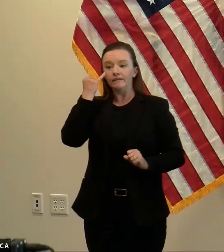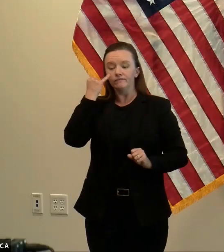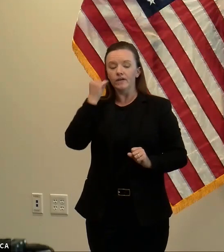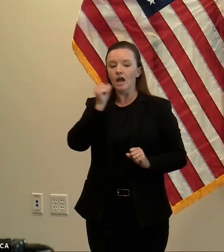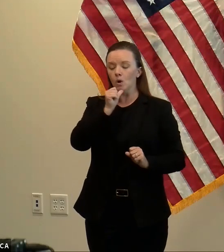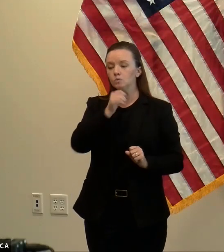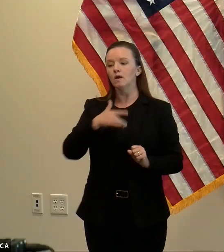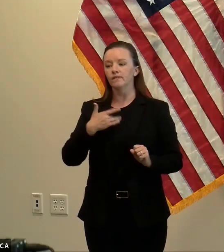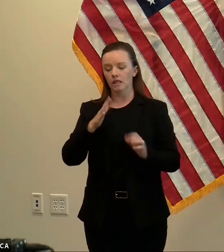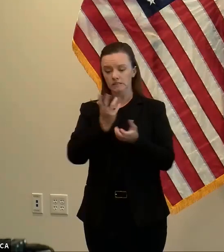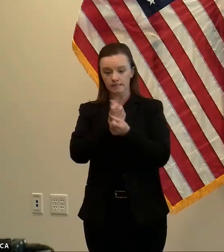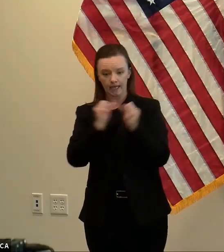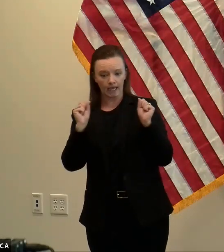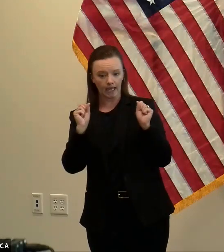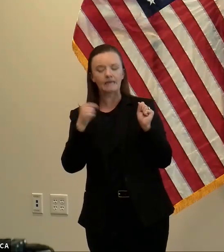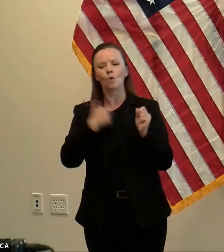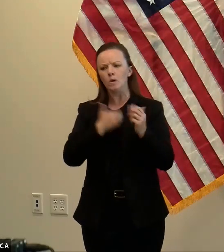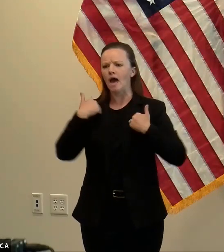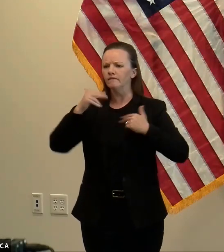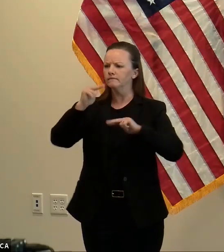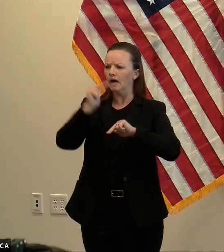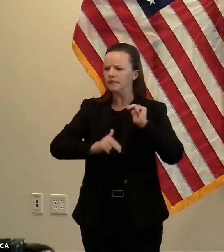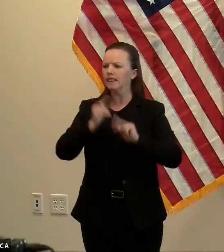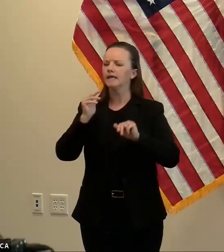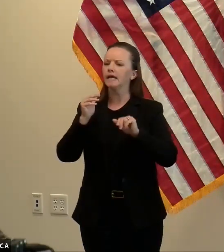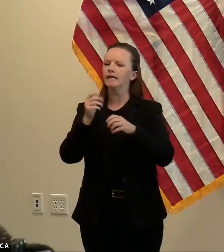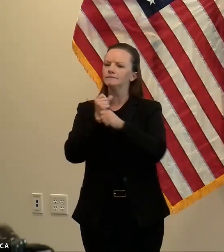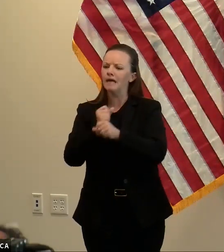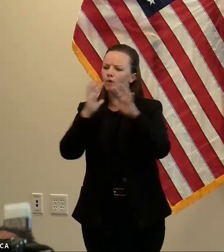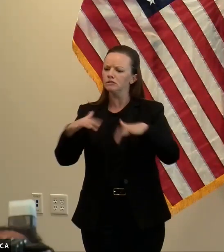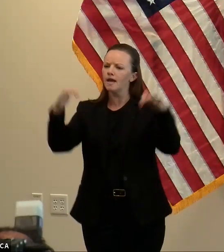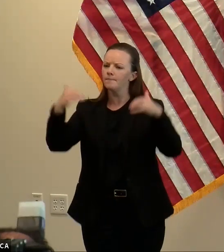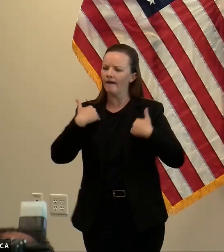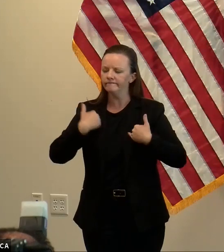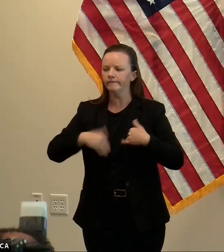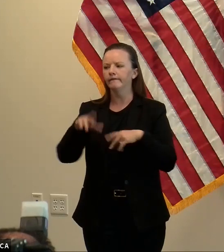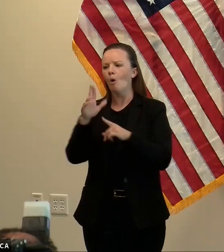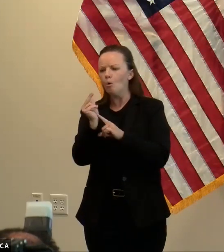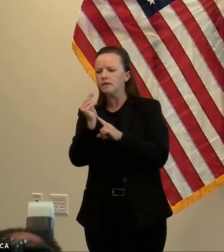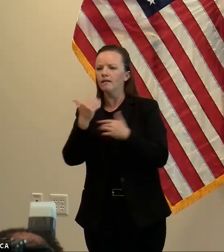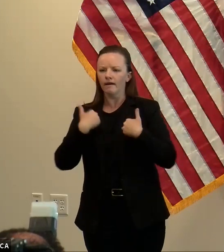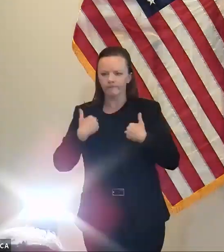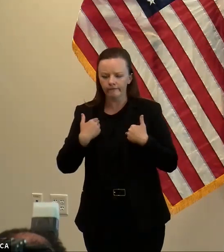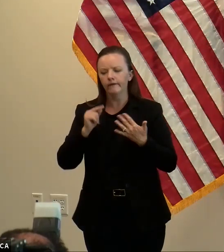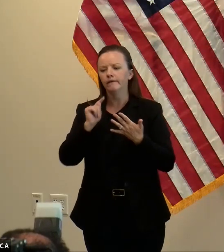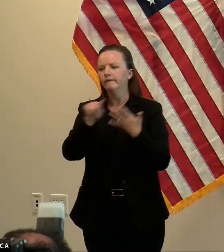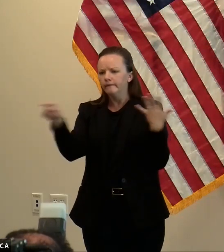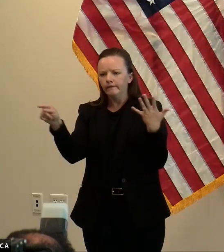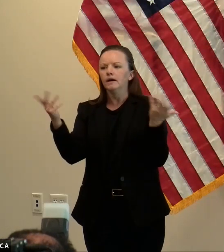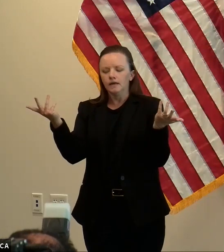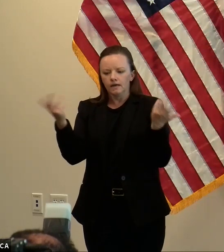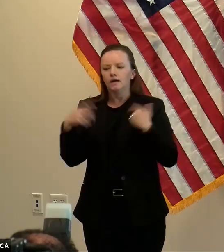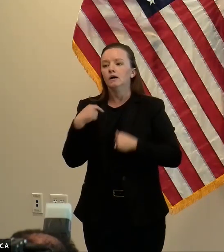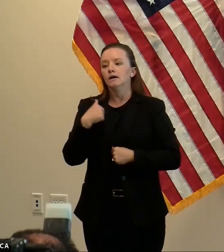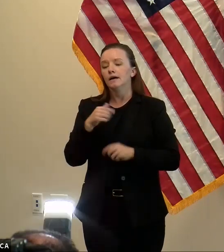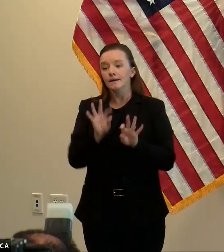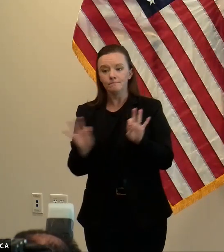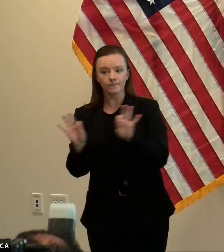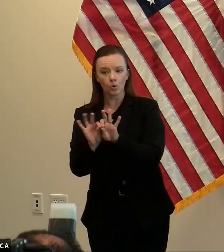to reopen, we have the facilities that are here. We have the hotel space that is here. We're going to want to make certain that